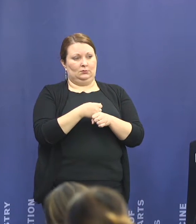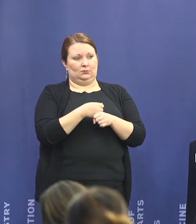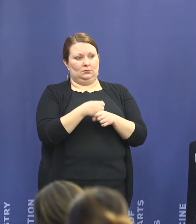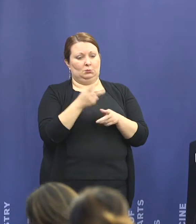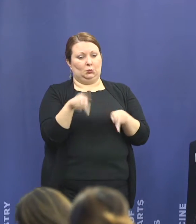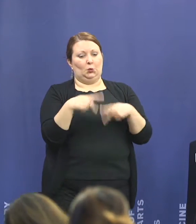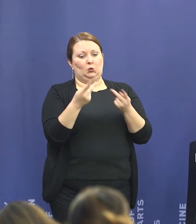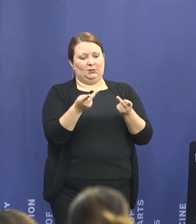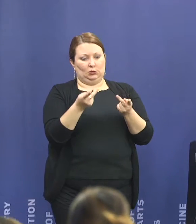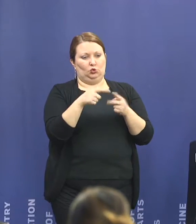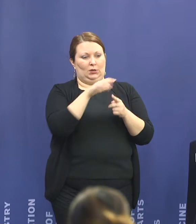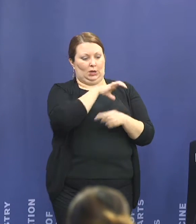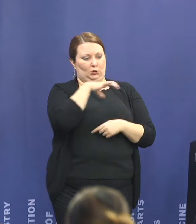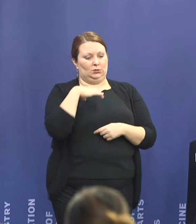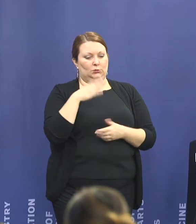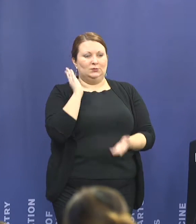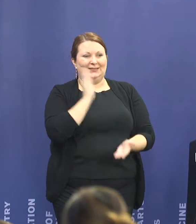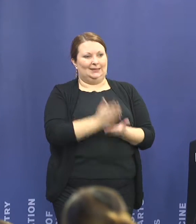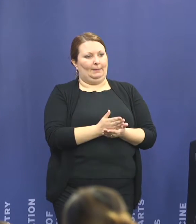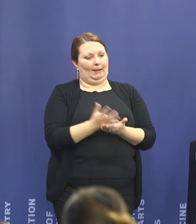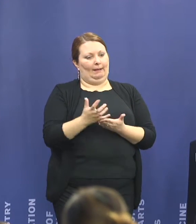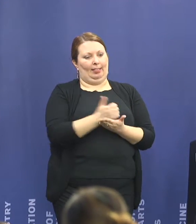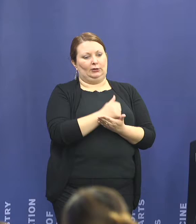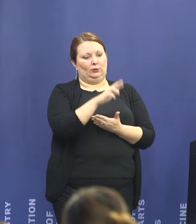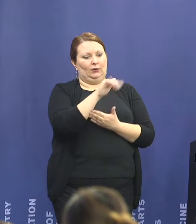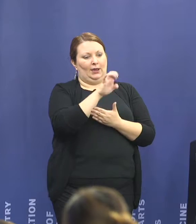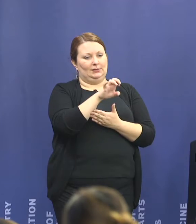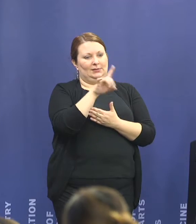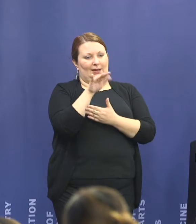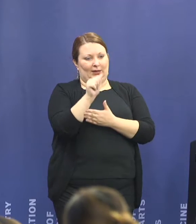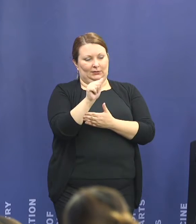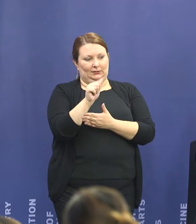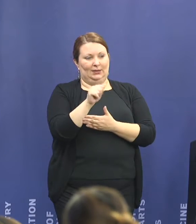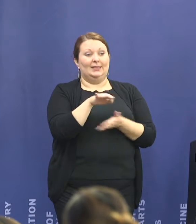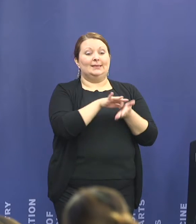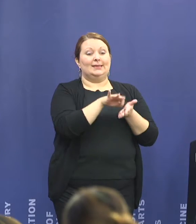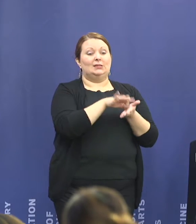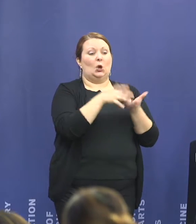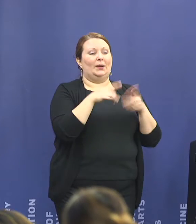was proposed in Congress to stop that, that the census has already